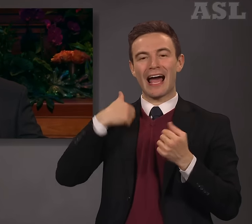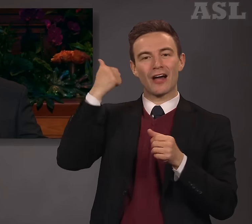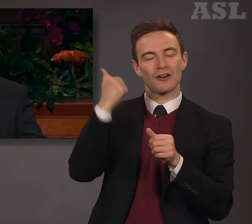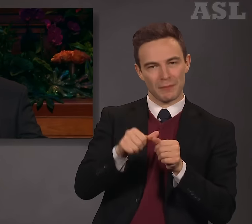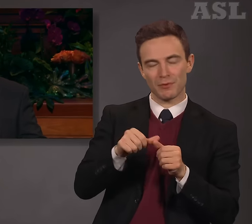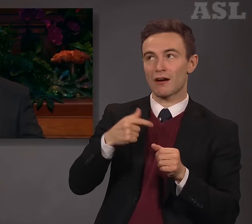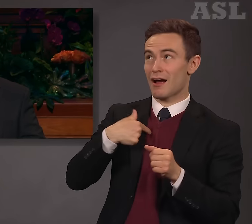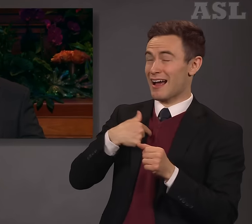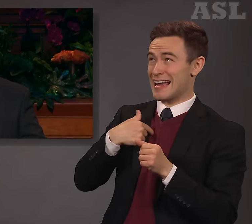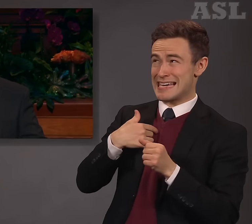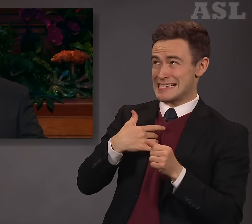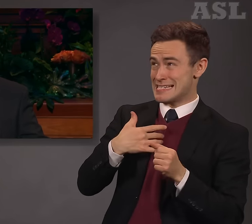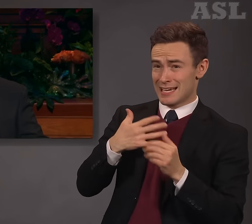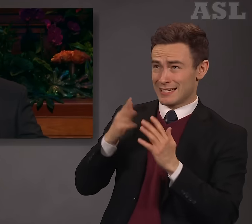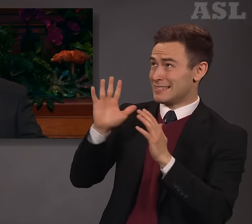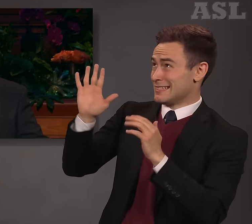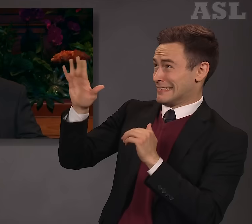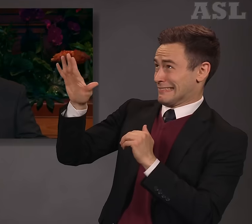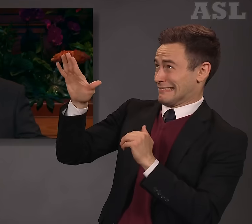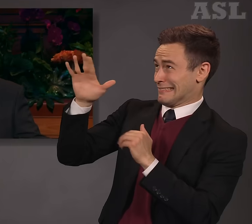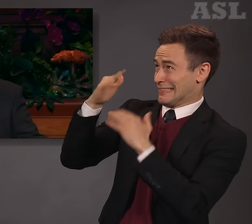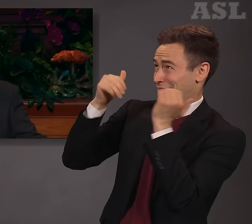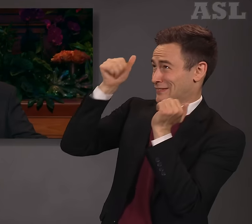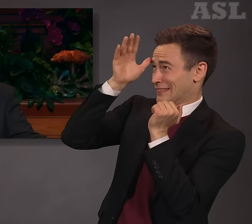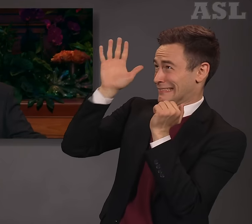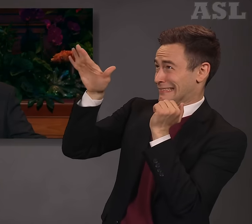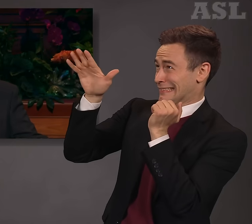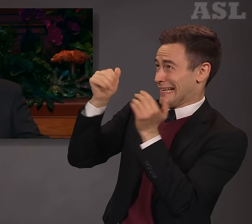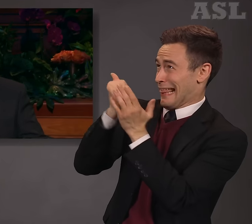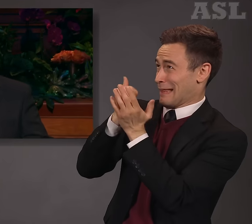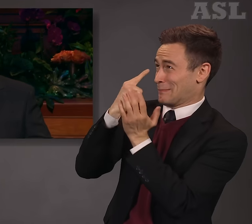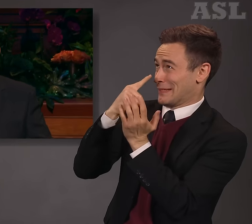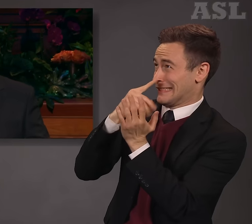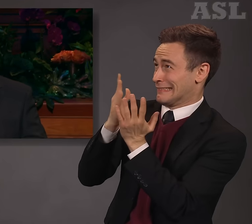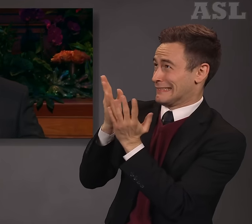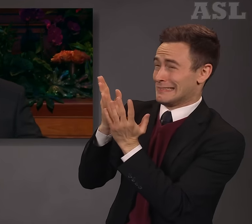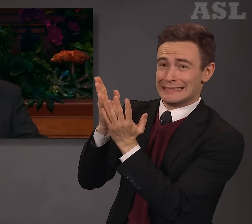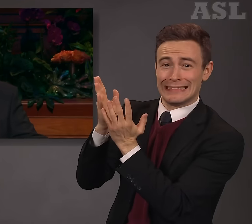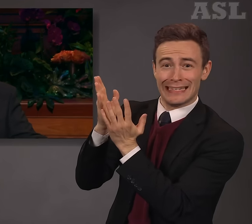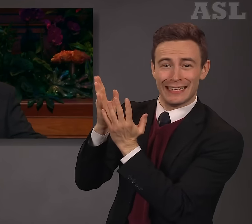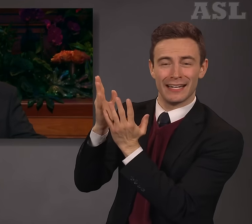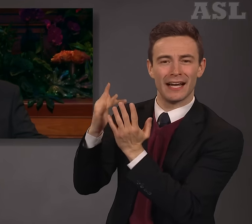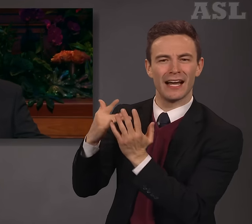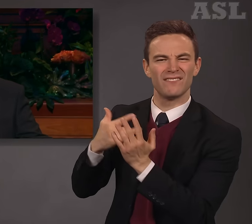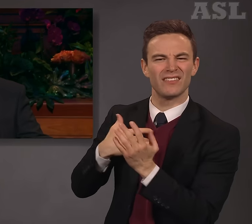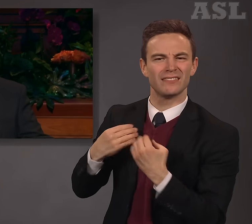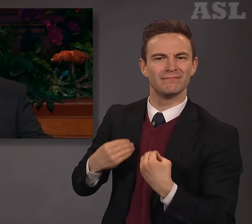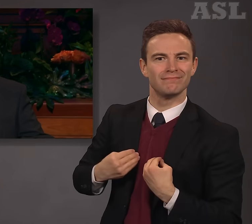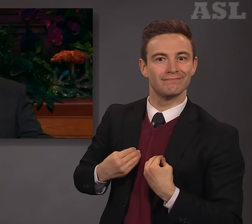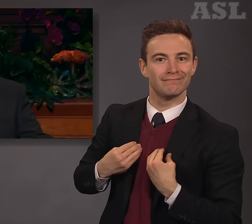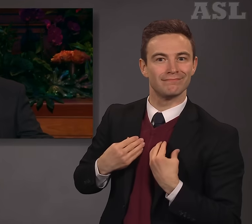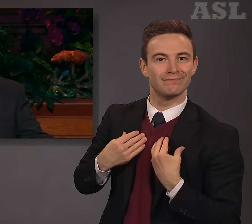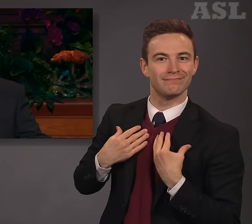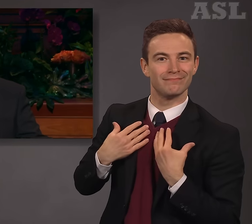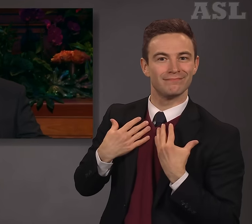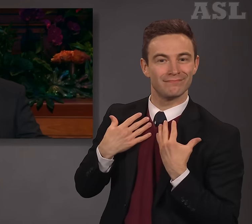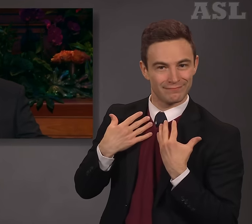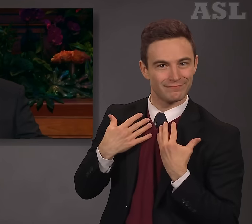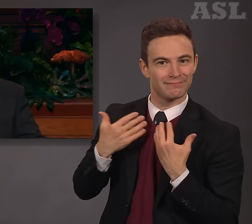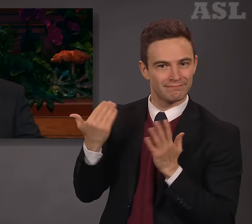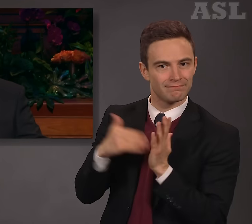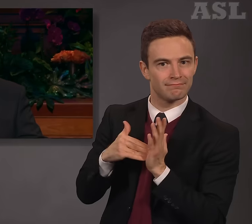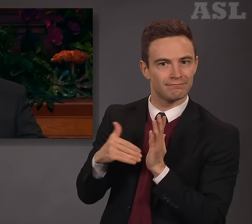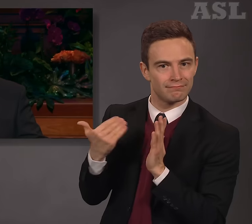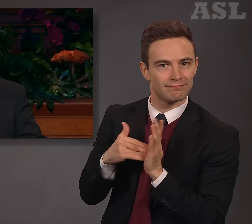out to my Heavenly Father so as not to fall. I received a clear impression in my mind, repeatedly